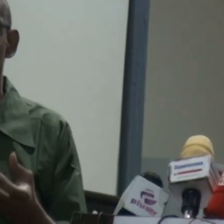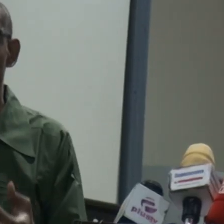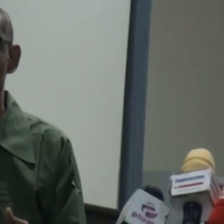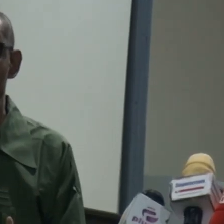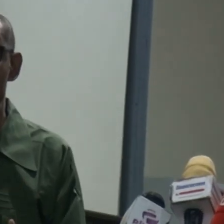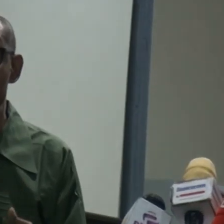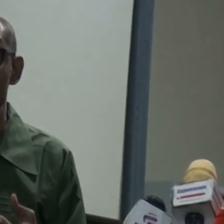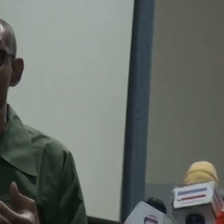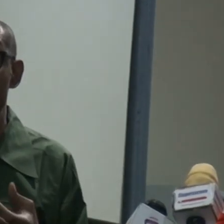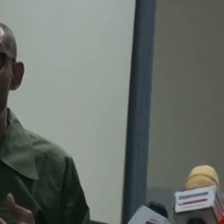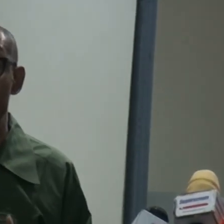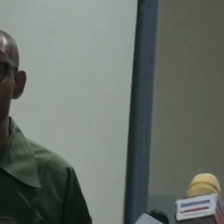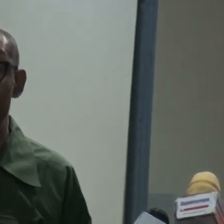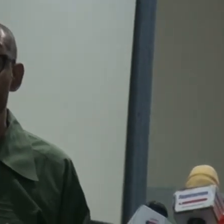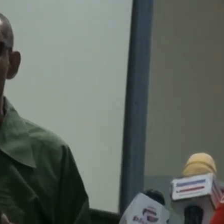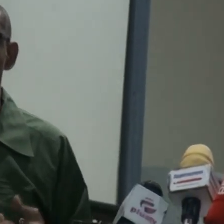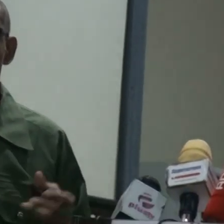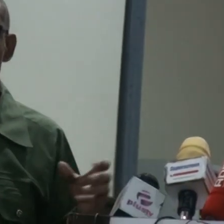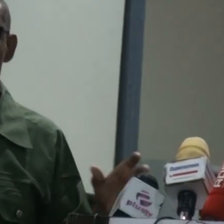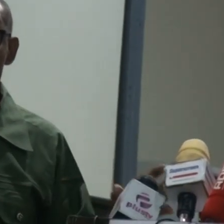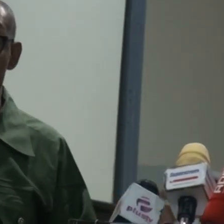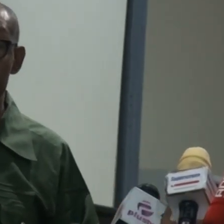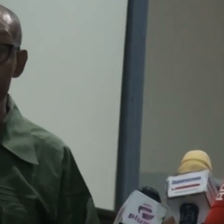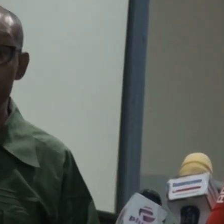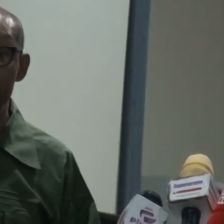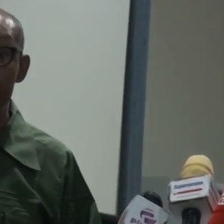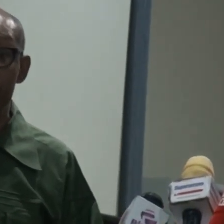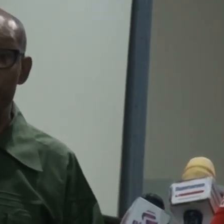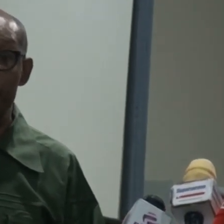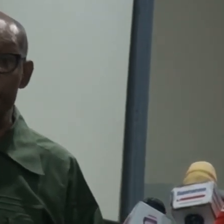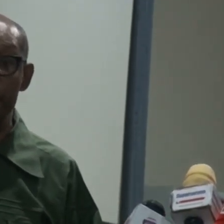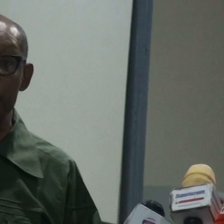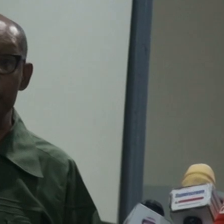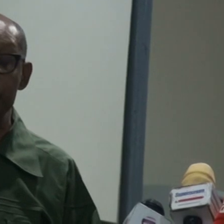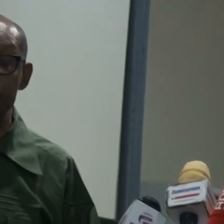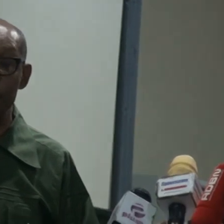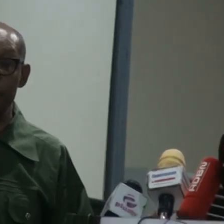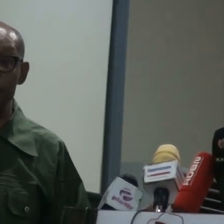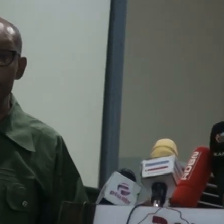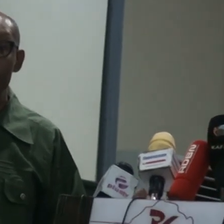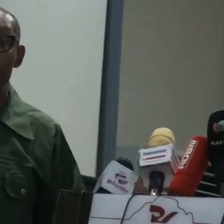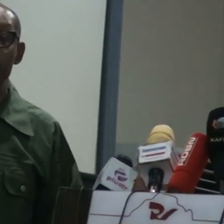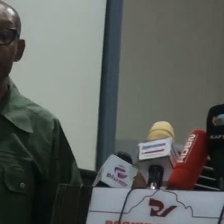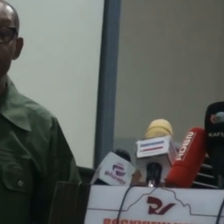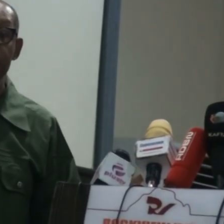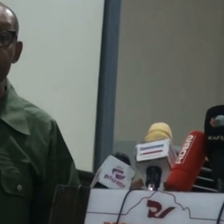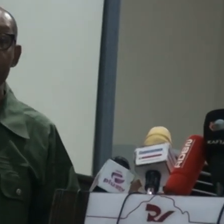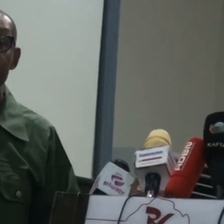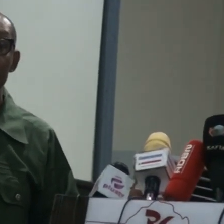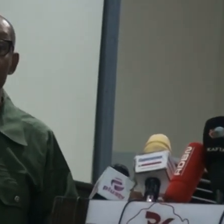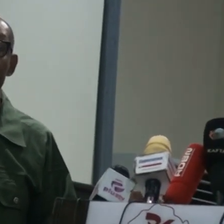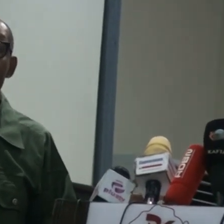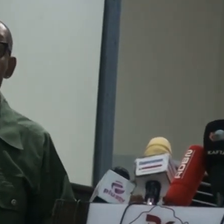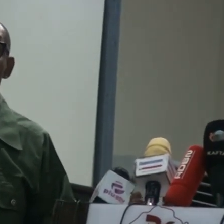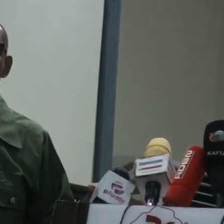the resources that you get from borrowing? As we shall see in proceeding with this discussion, we shall see